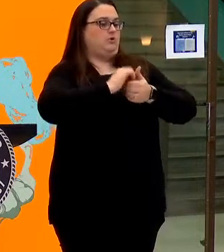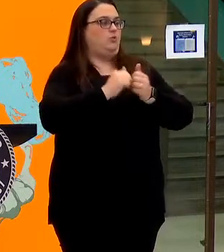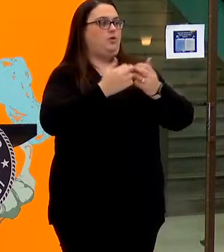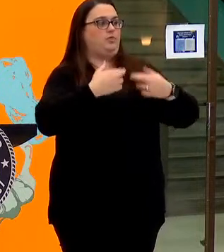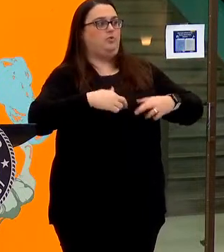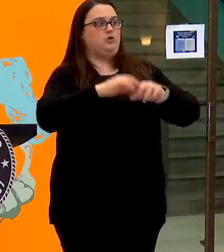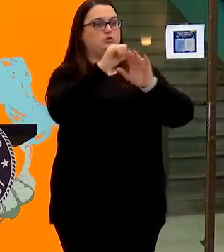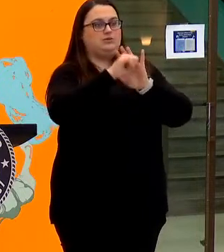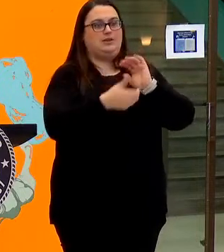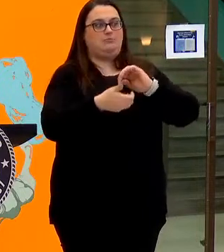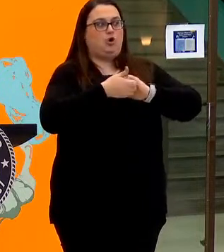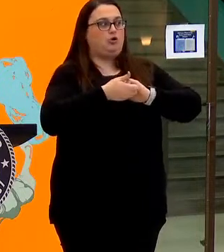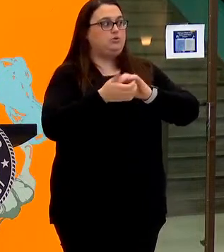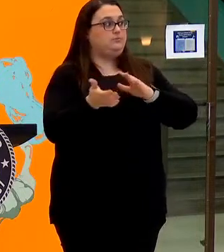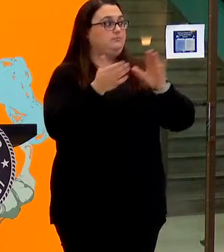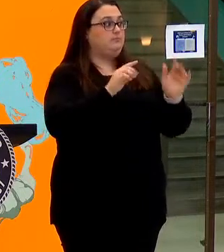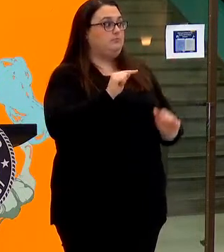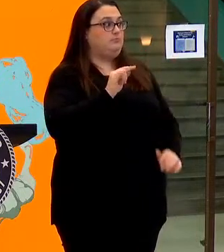regional and state partners.